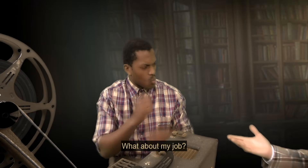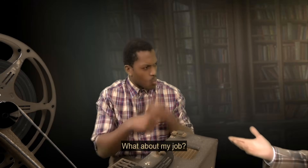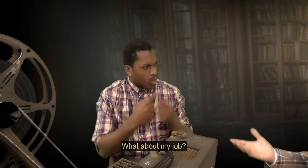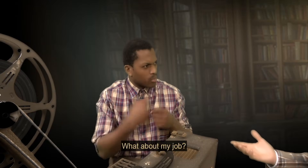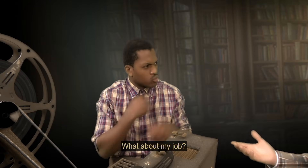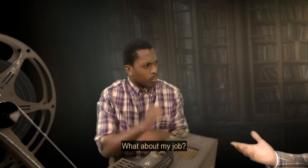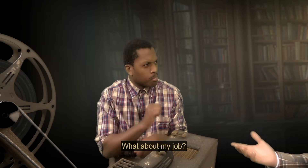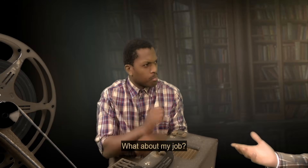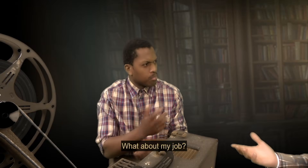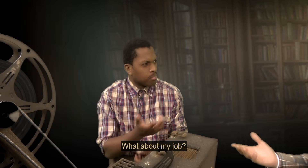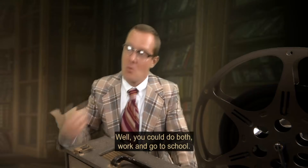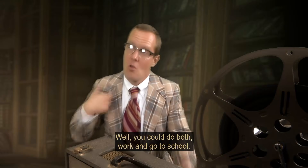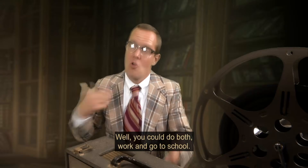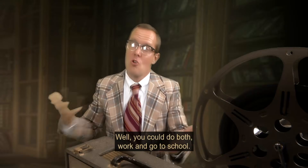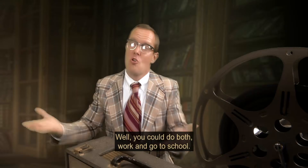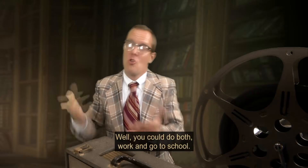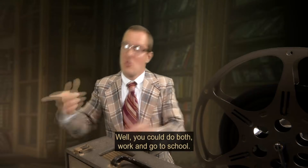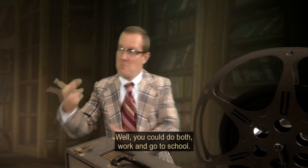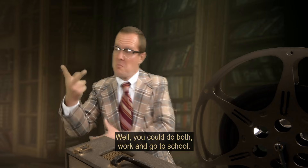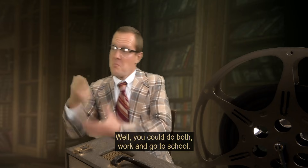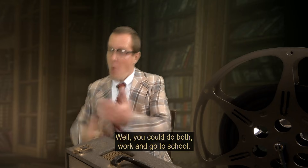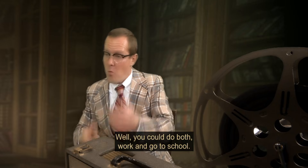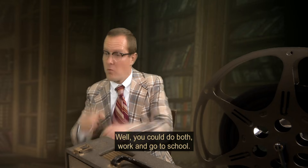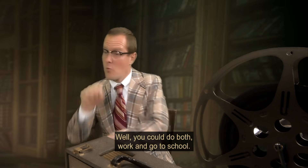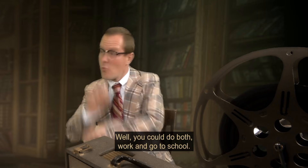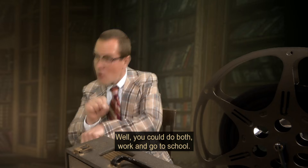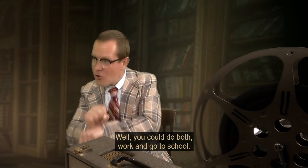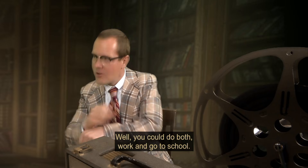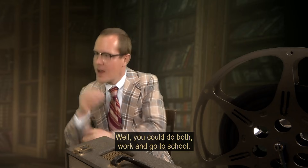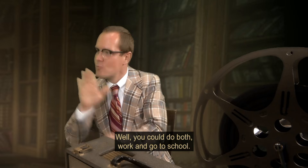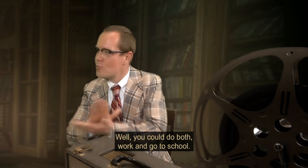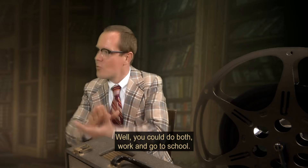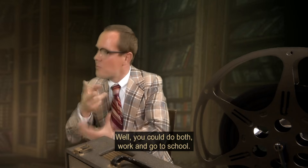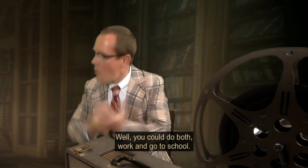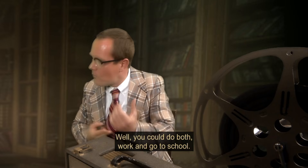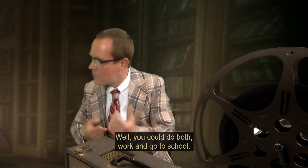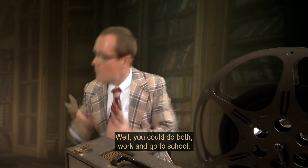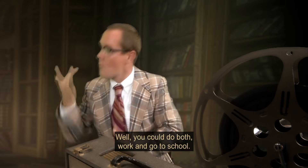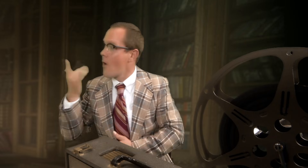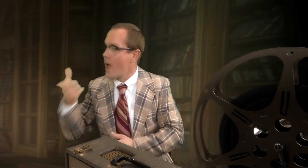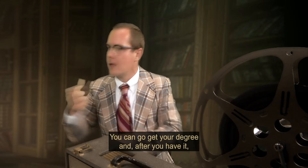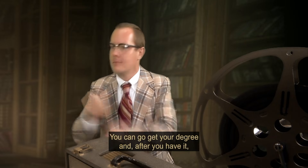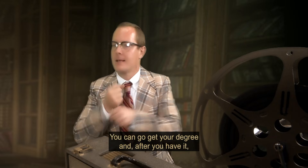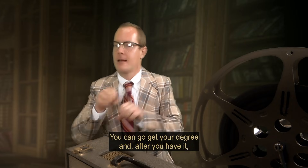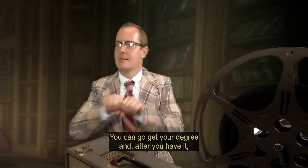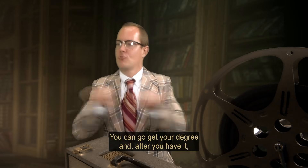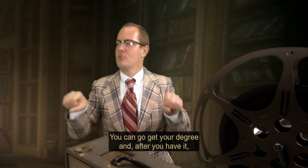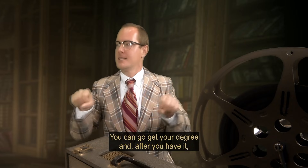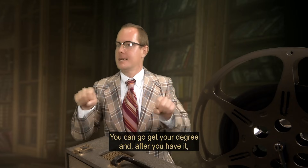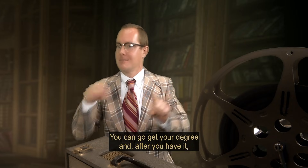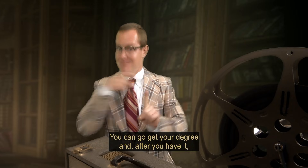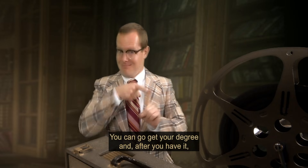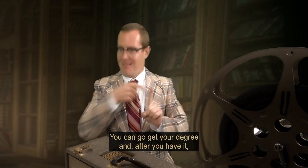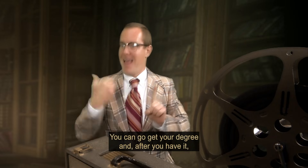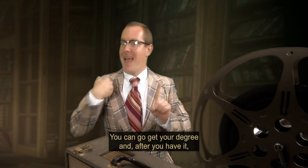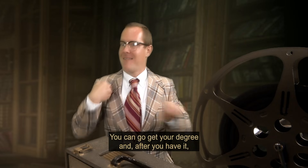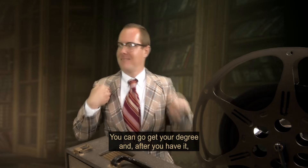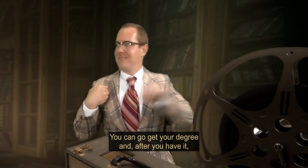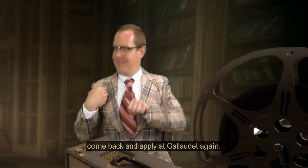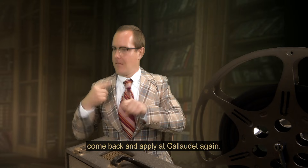What about my job? Well, you could do both, work and go to school. You can go get your degree, and after you have it, come